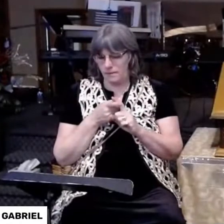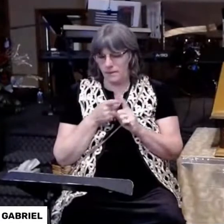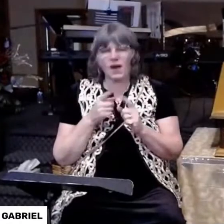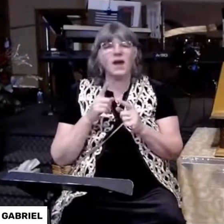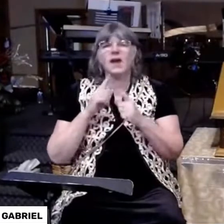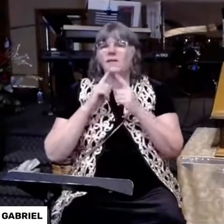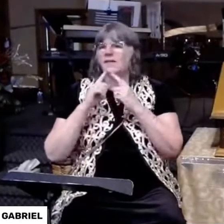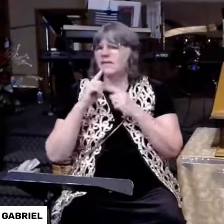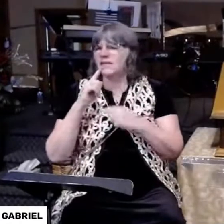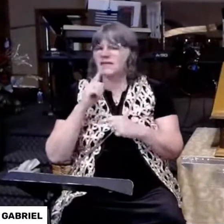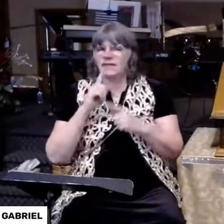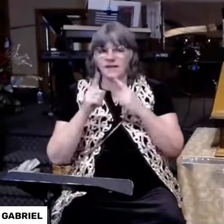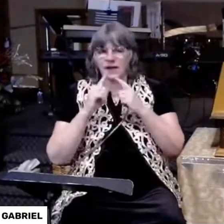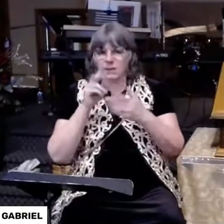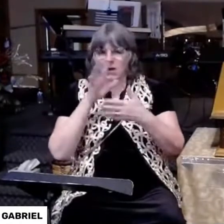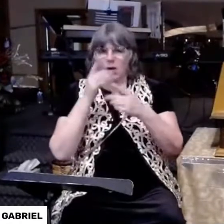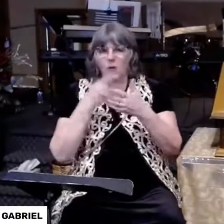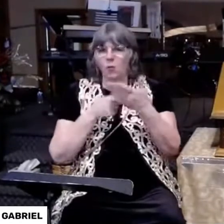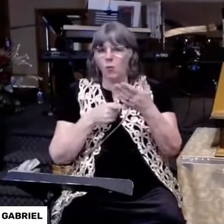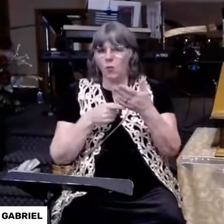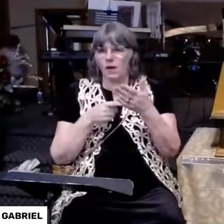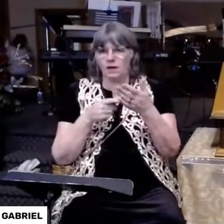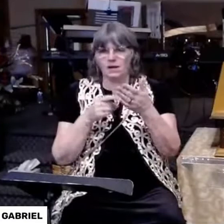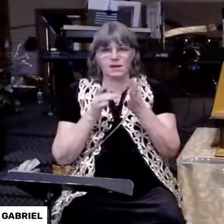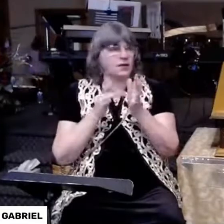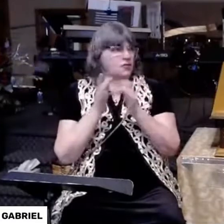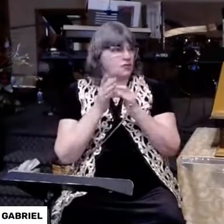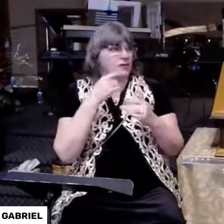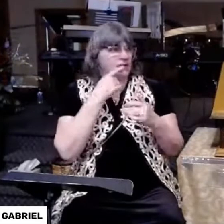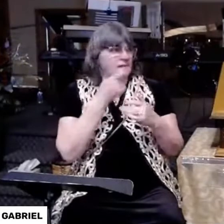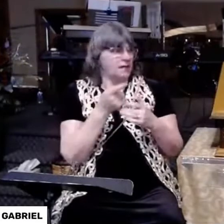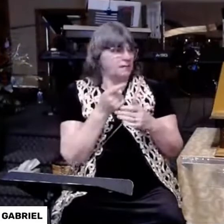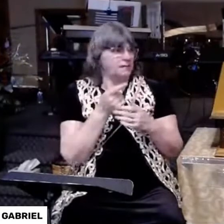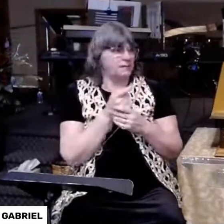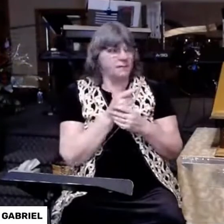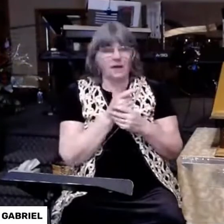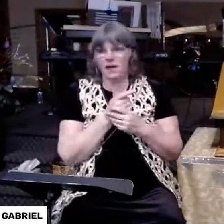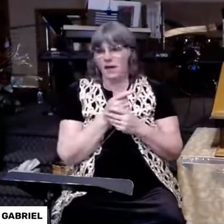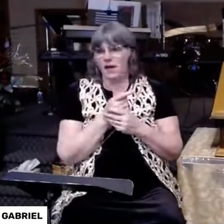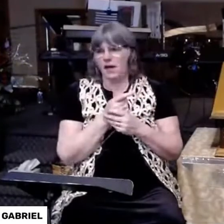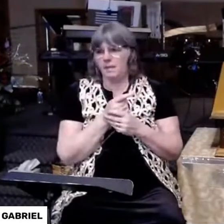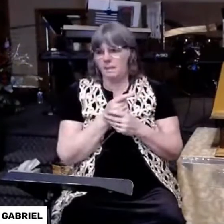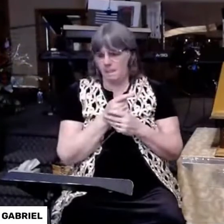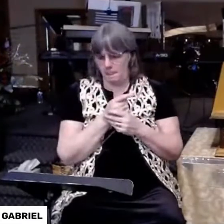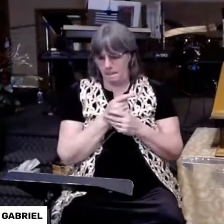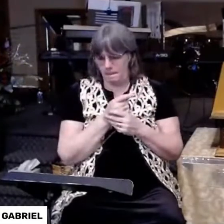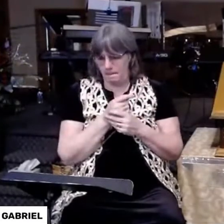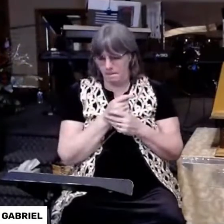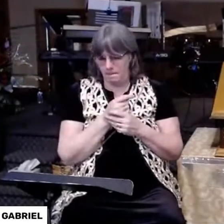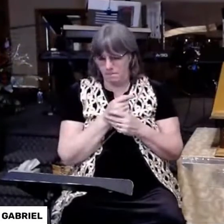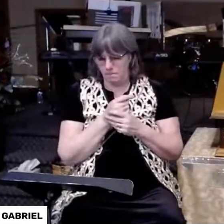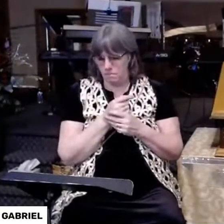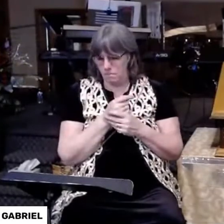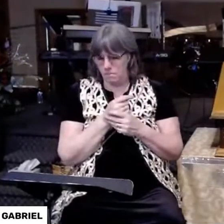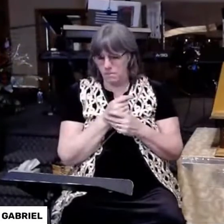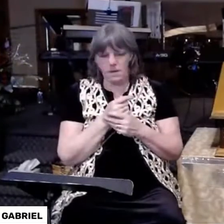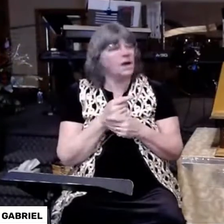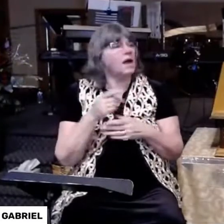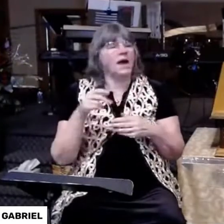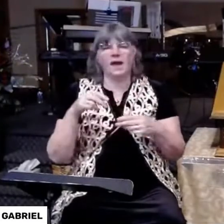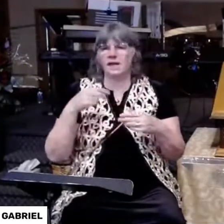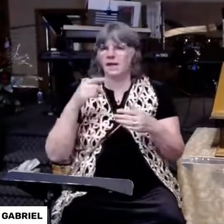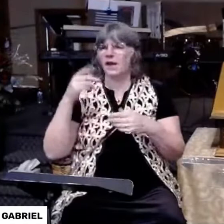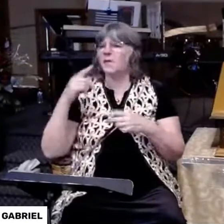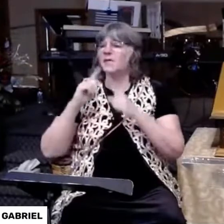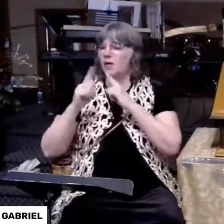a teaching that he read that his friend shared with him, a teaching that was called,